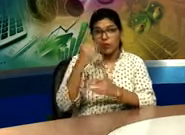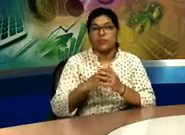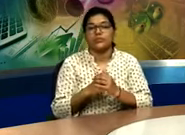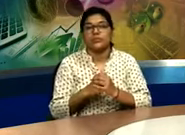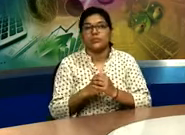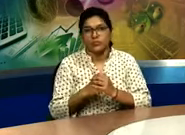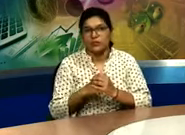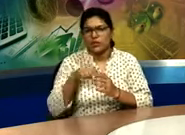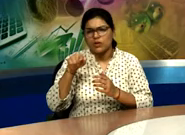And also,